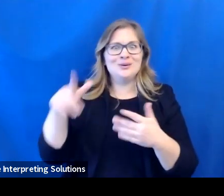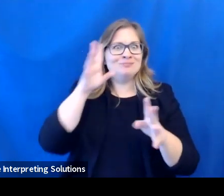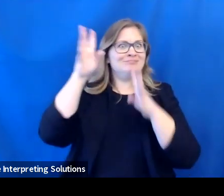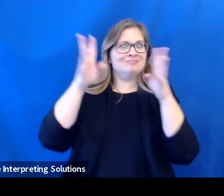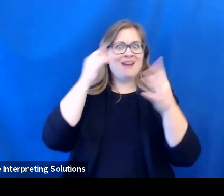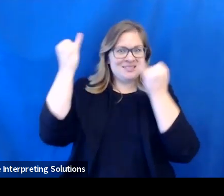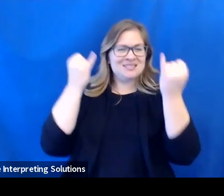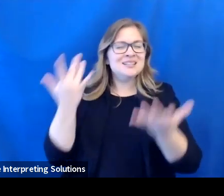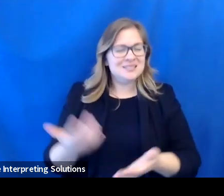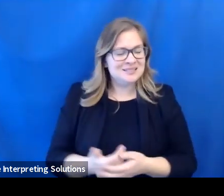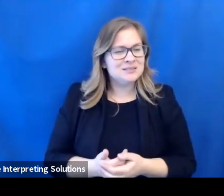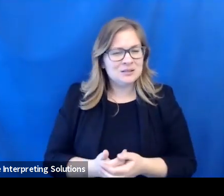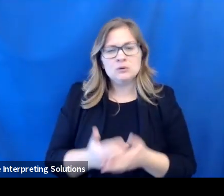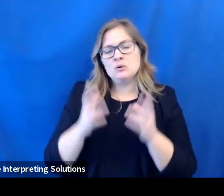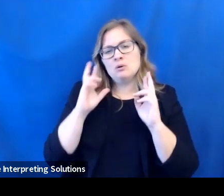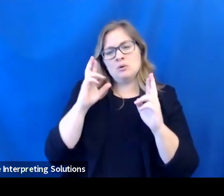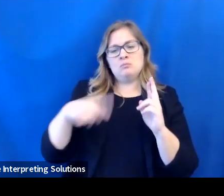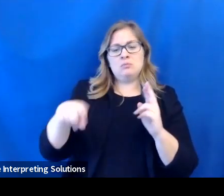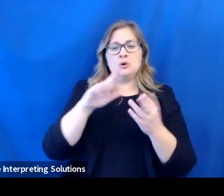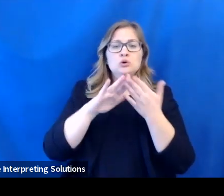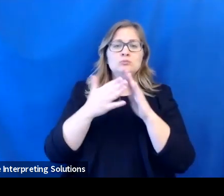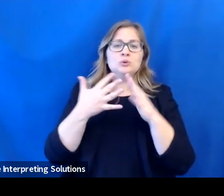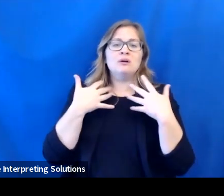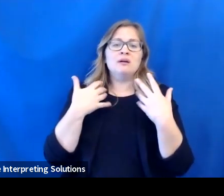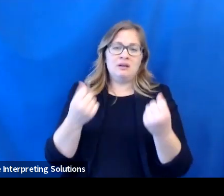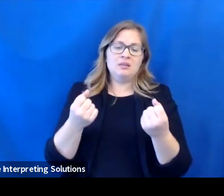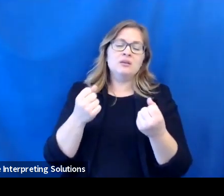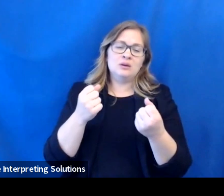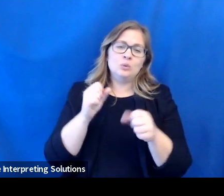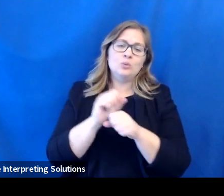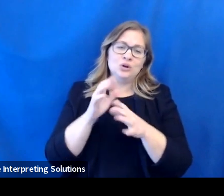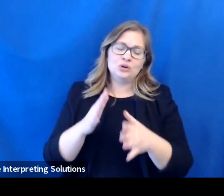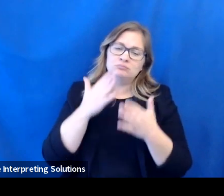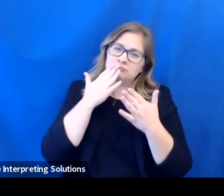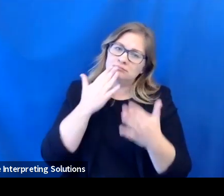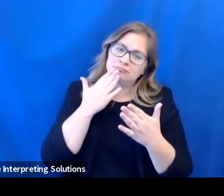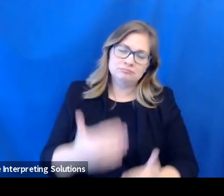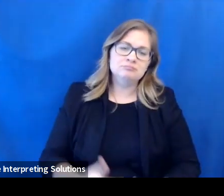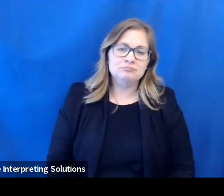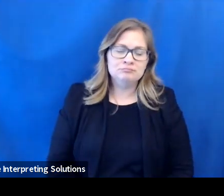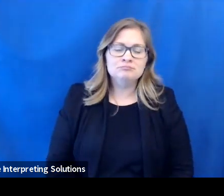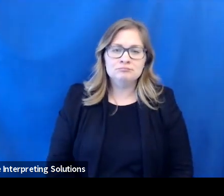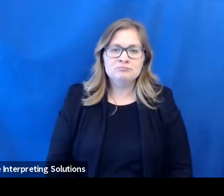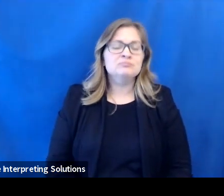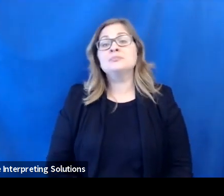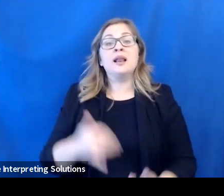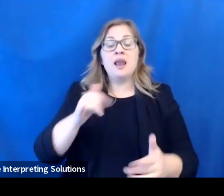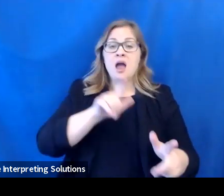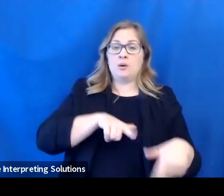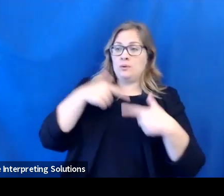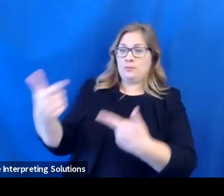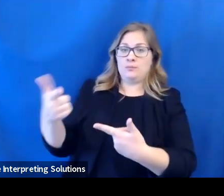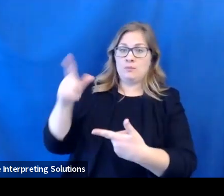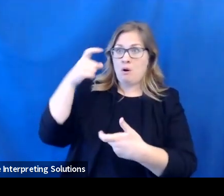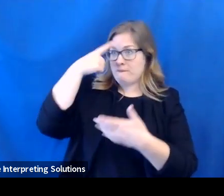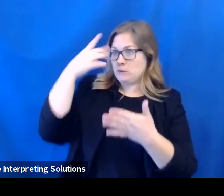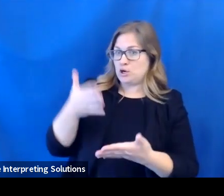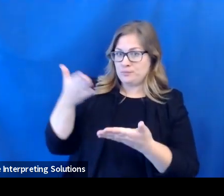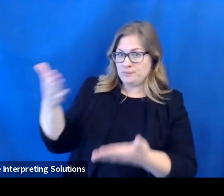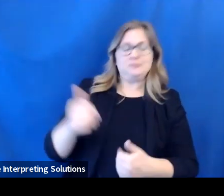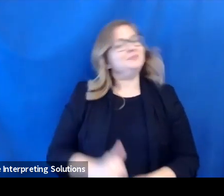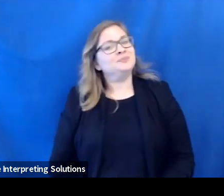lines doing the great work that they are. With that, I will turn it back over to the governor. Well, thank you, commissioners. And